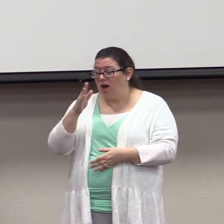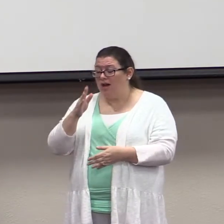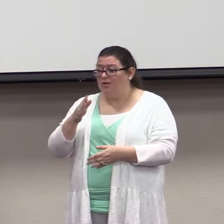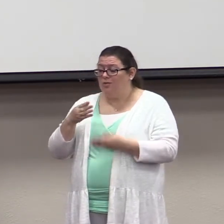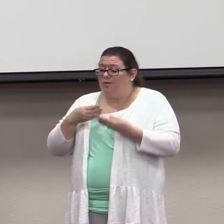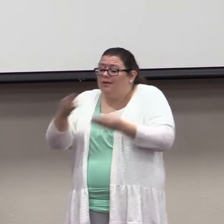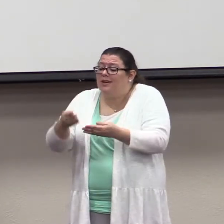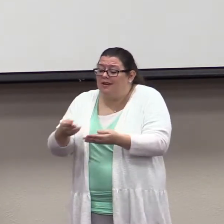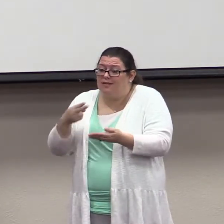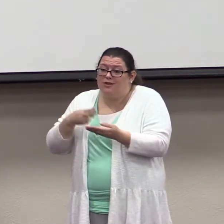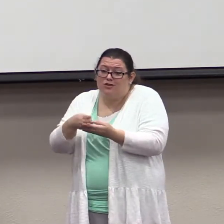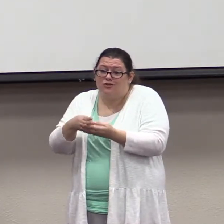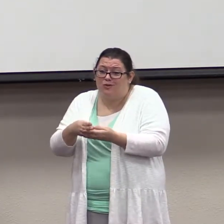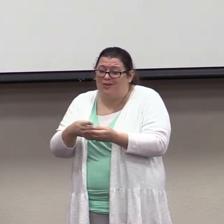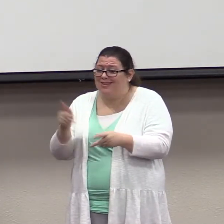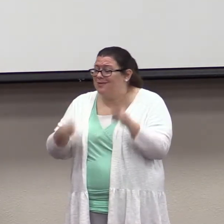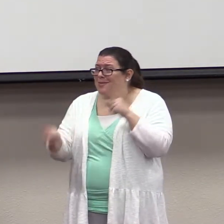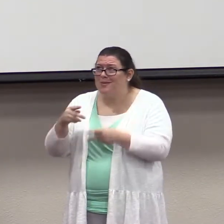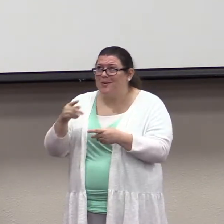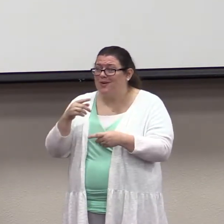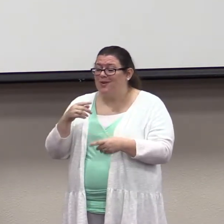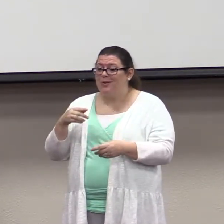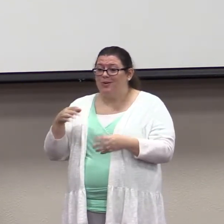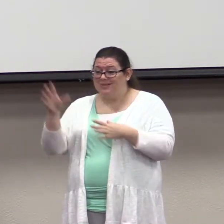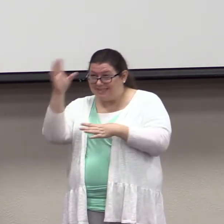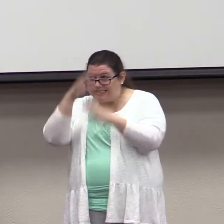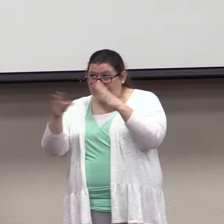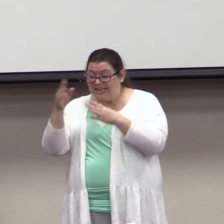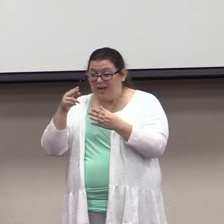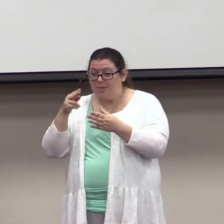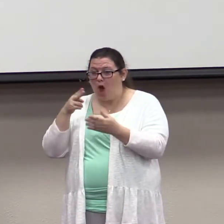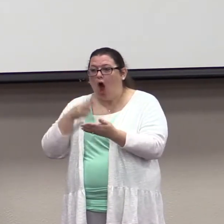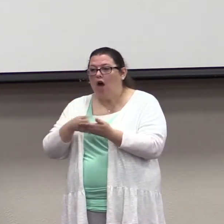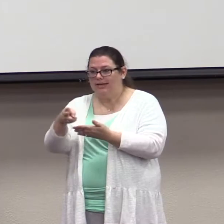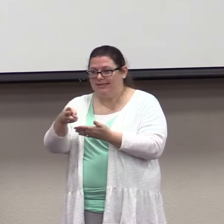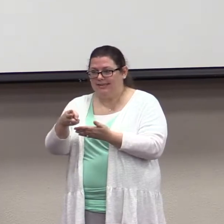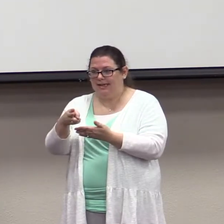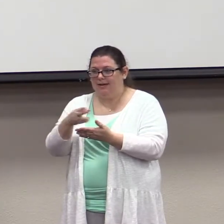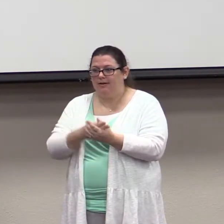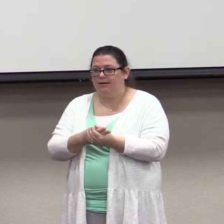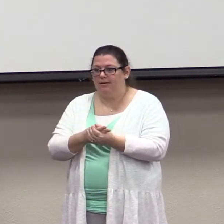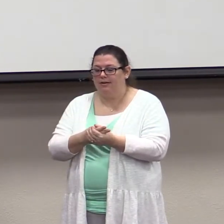who don't doubt that they will be granted it, as we read in James 1, 5 through 8.